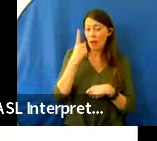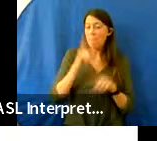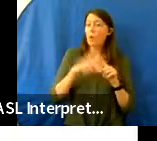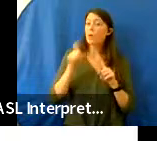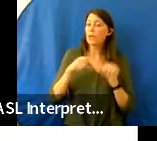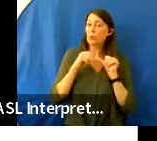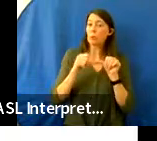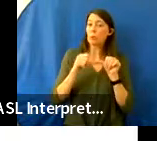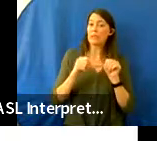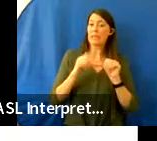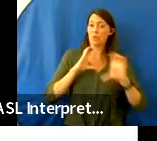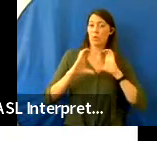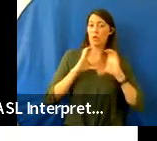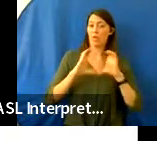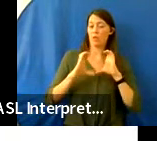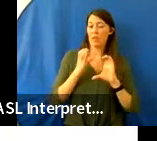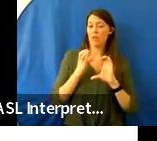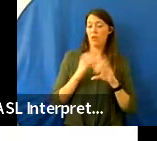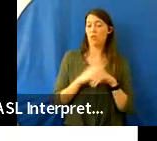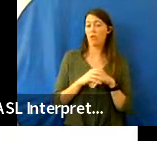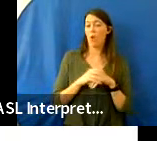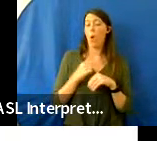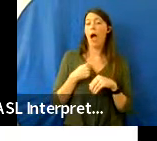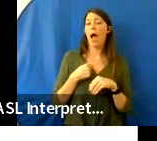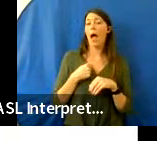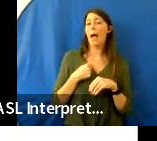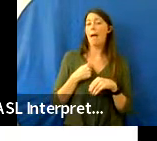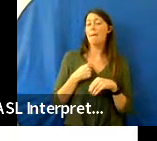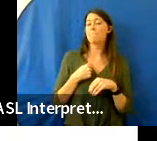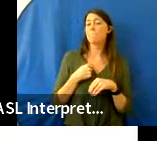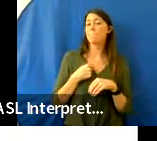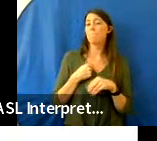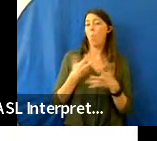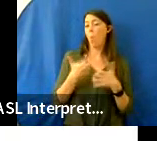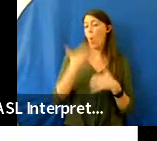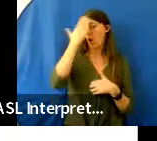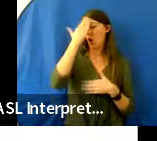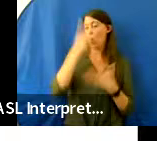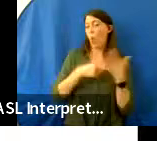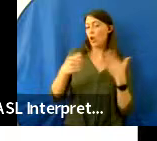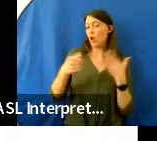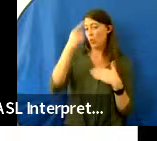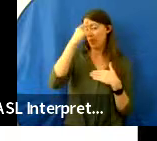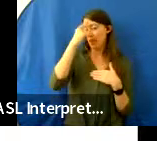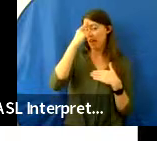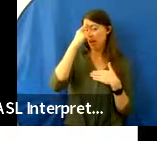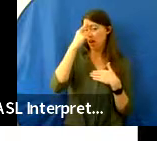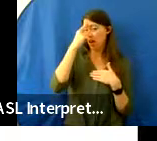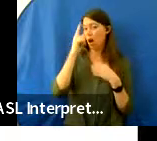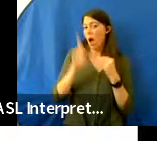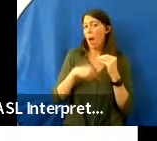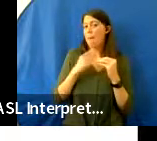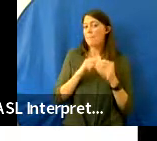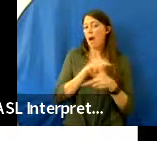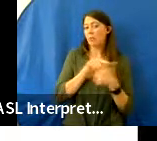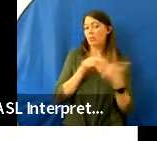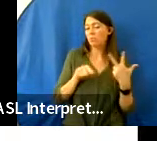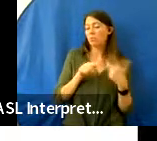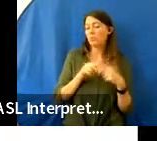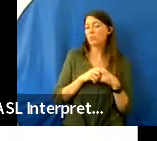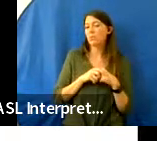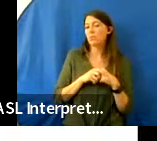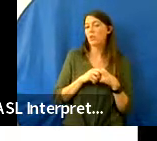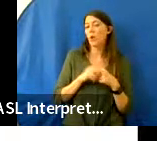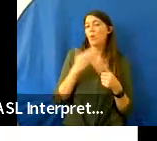any thoughts that you all have about this moving forward, there'll be an opportunity to discuss in the breakout sessions as well.